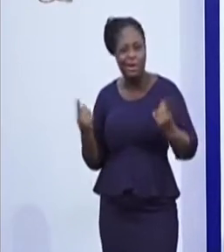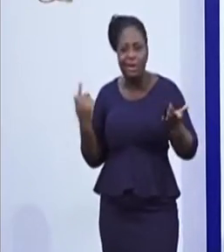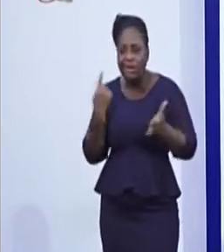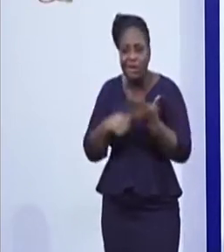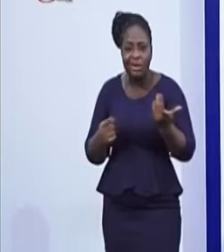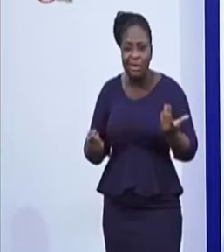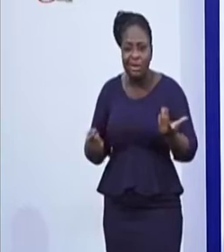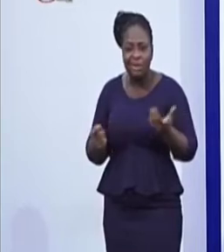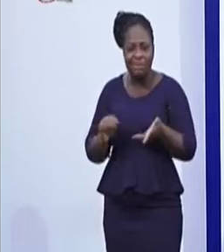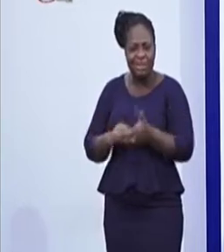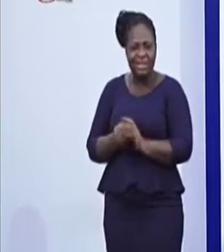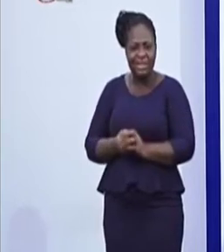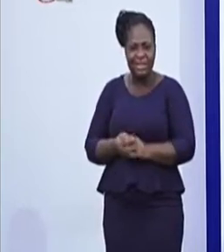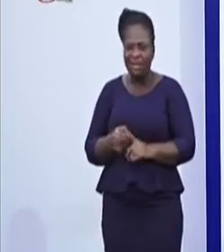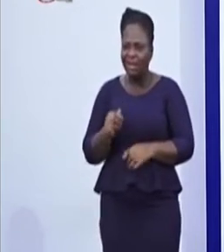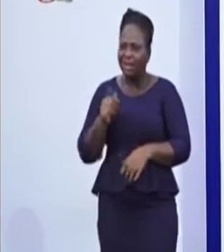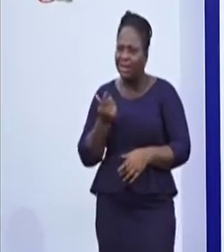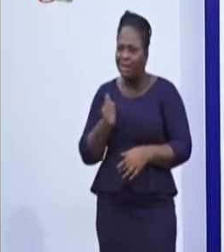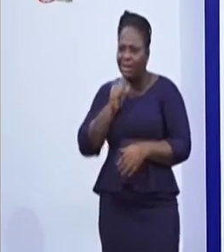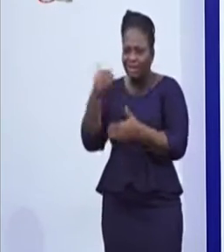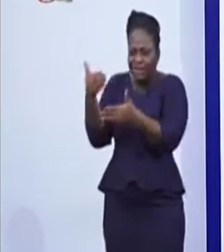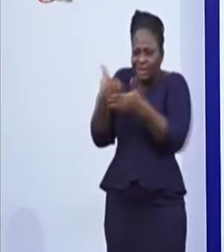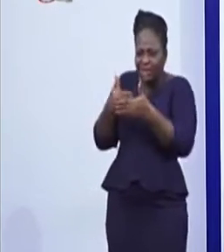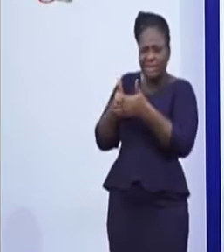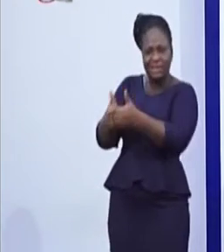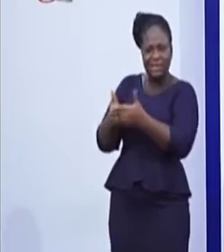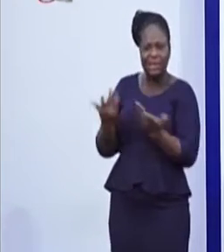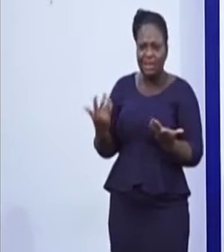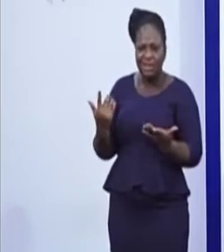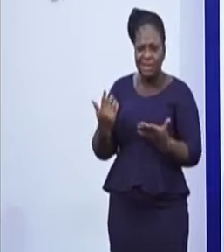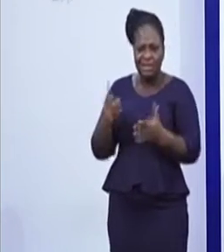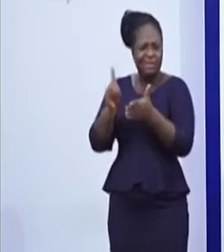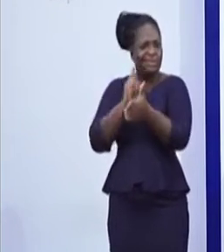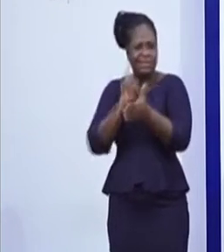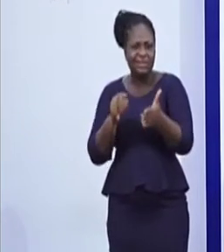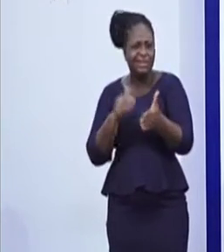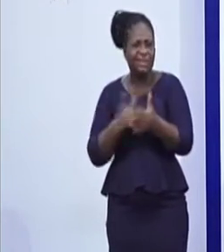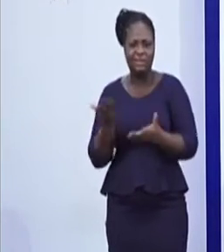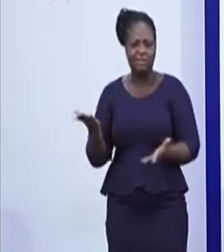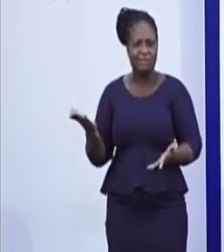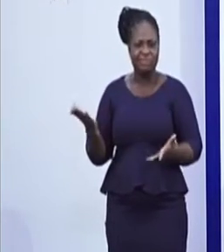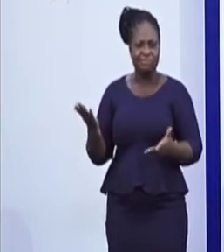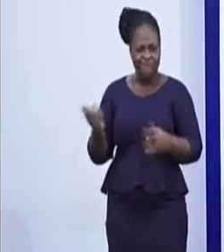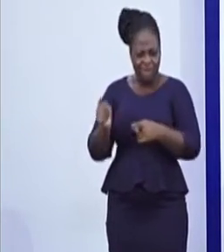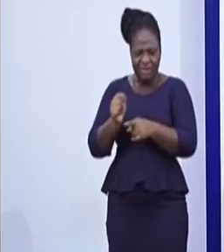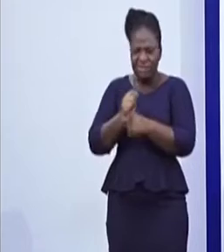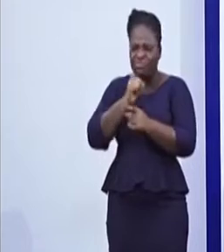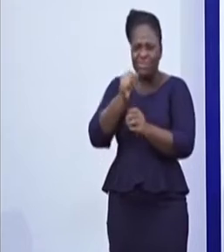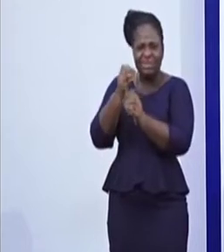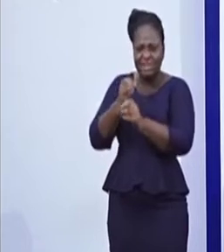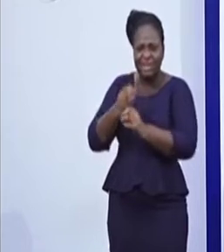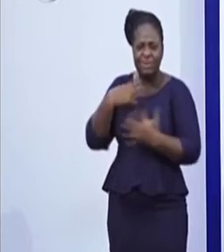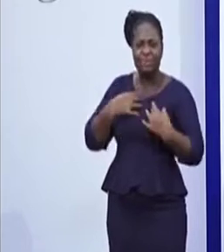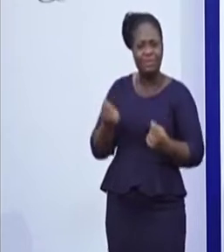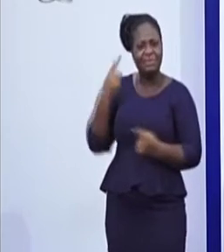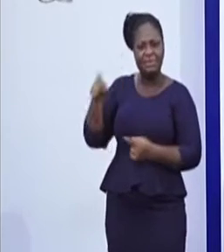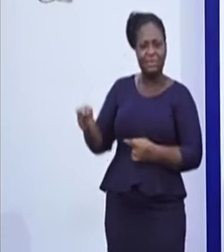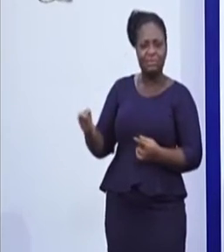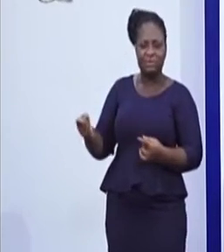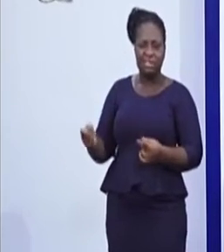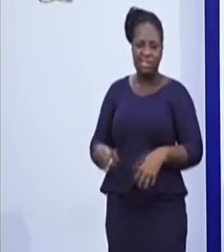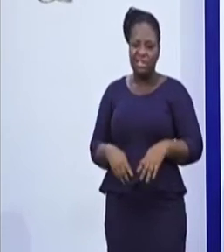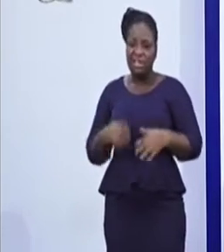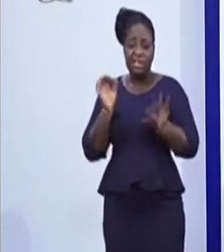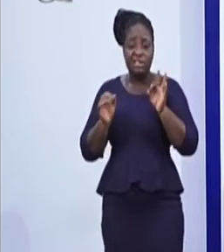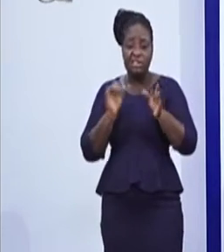end up labeling them, stereotyping them, discriminating against them, treating them separately, and then they